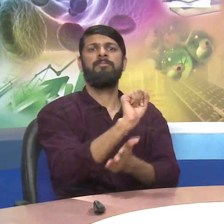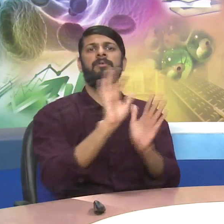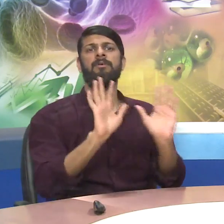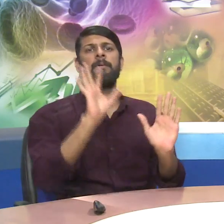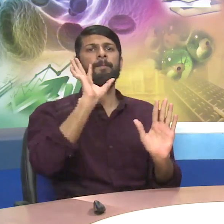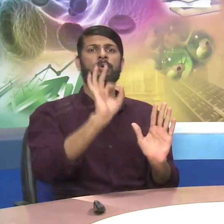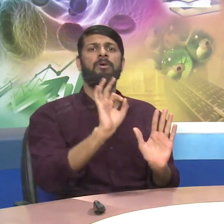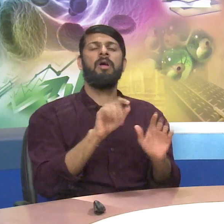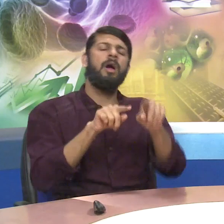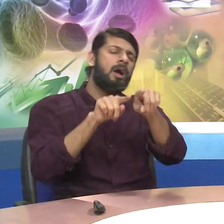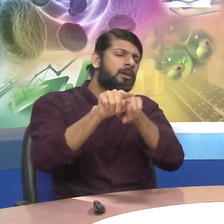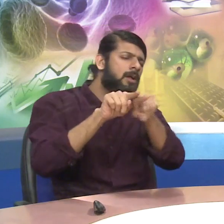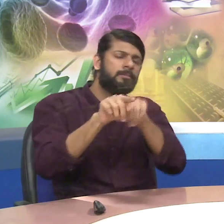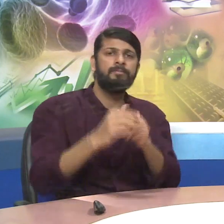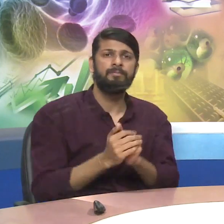no state religion.